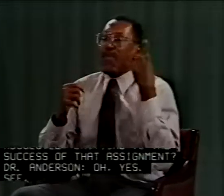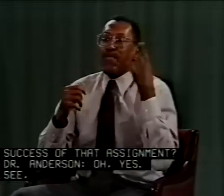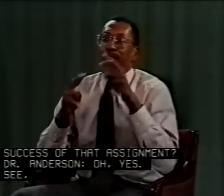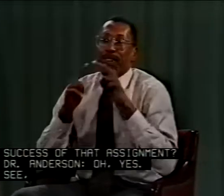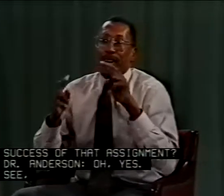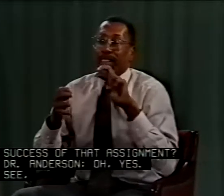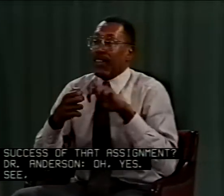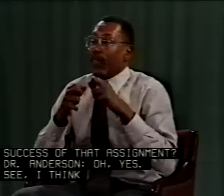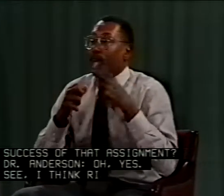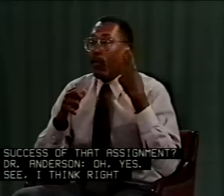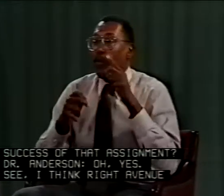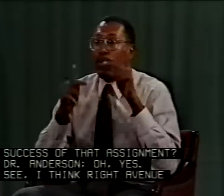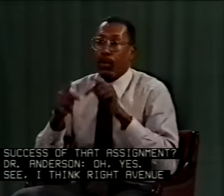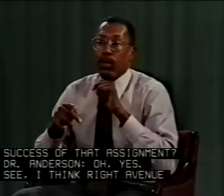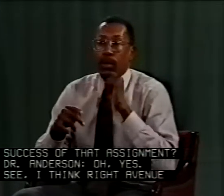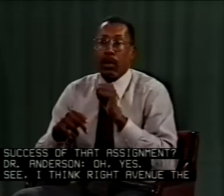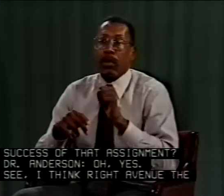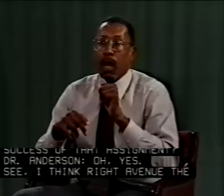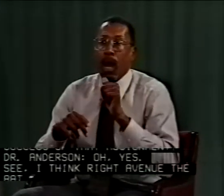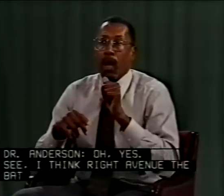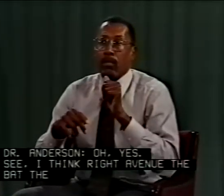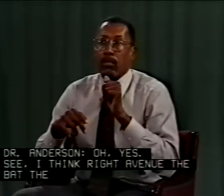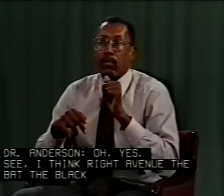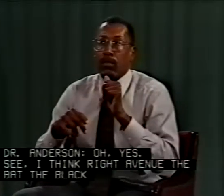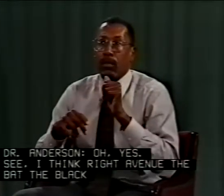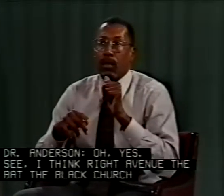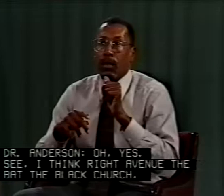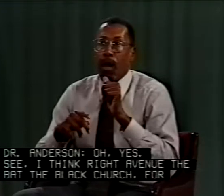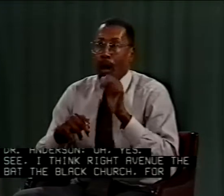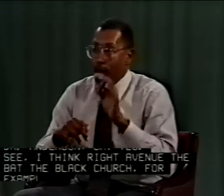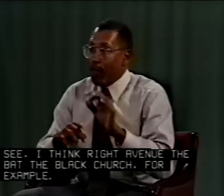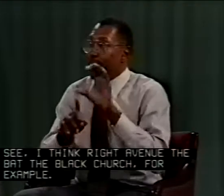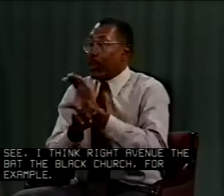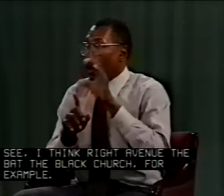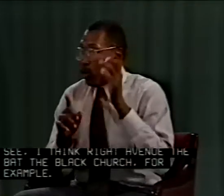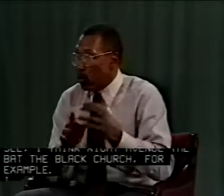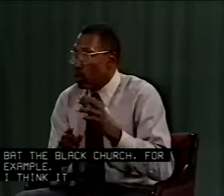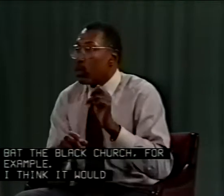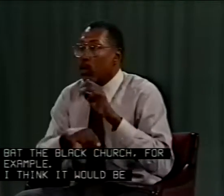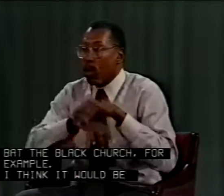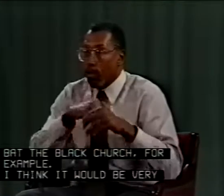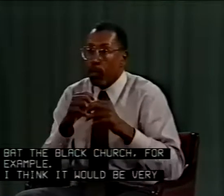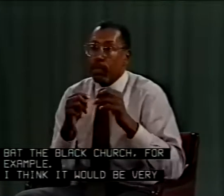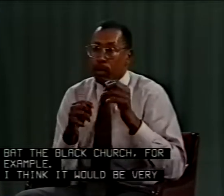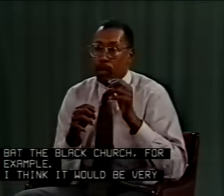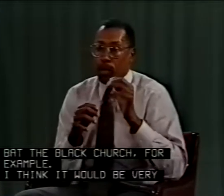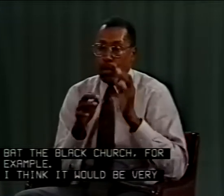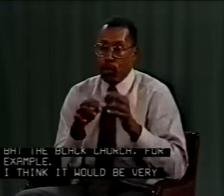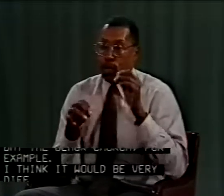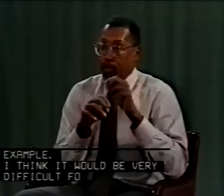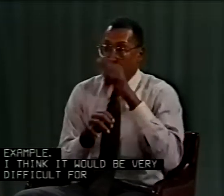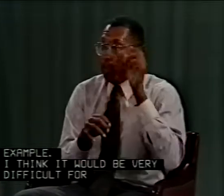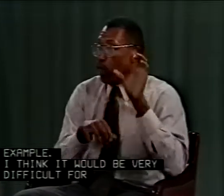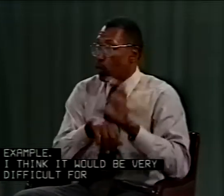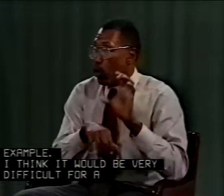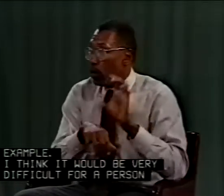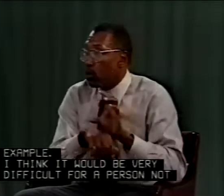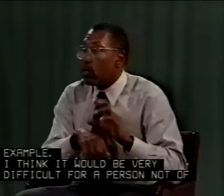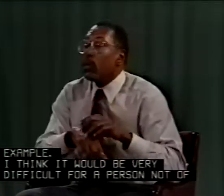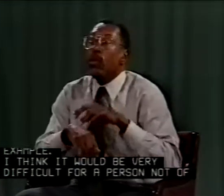for example, I think it'd be very difficult for a person not of the culture to be comfortable